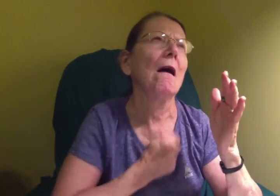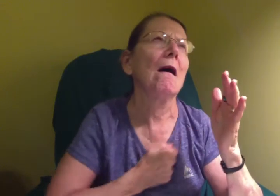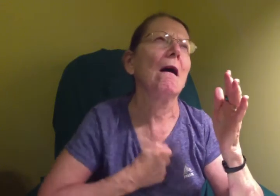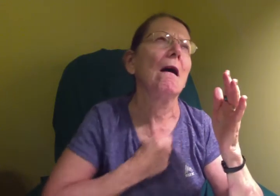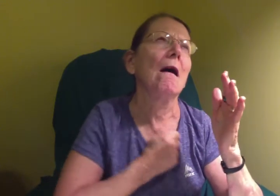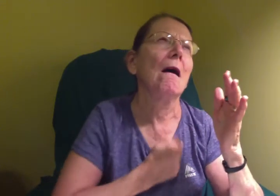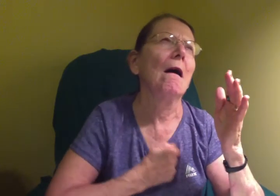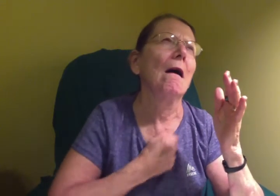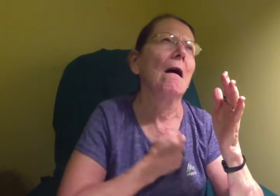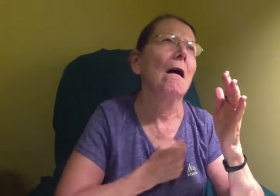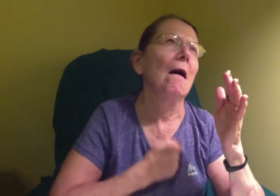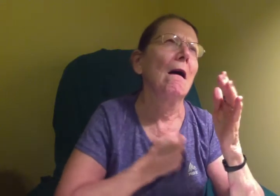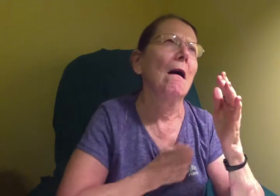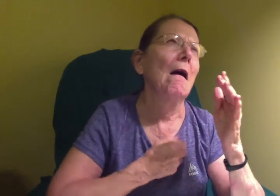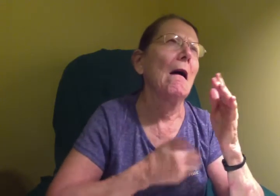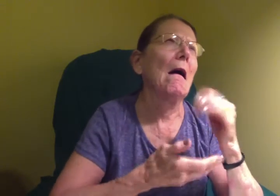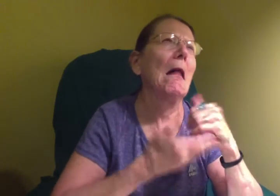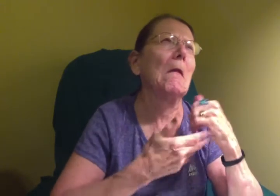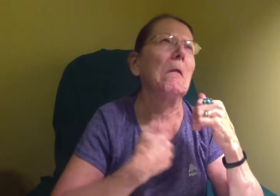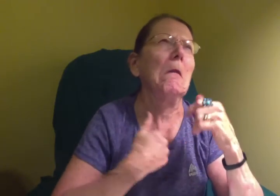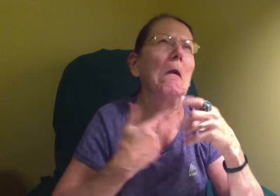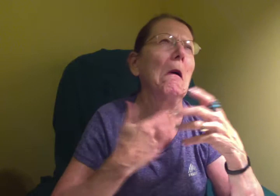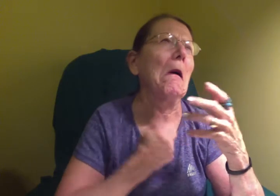I don't know.